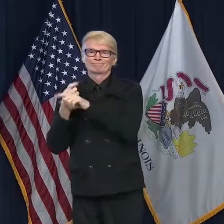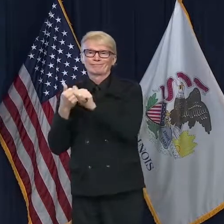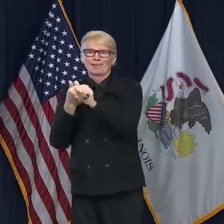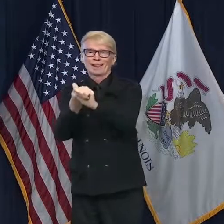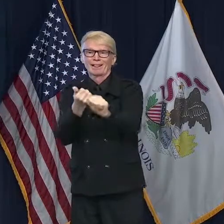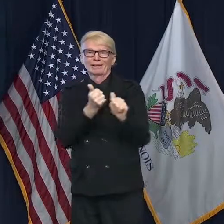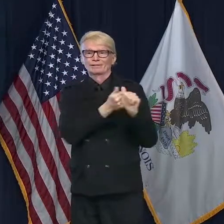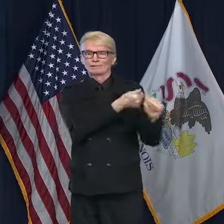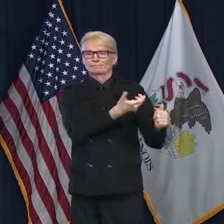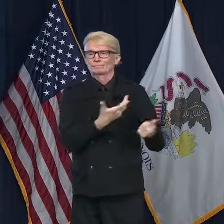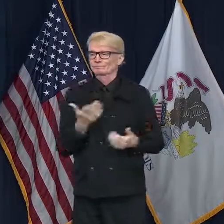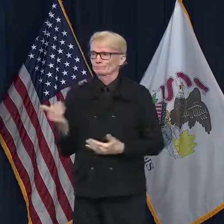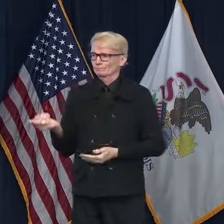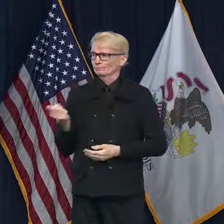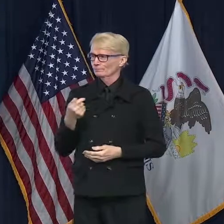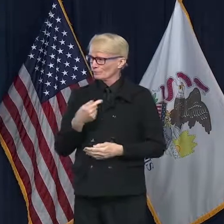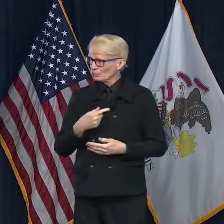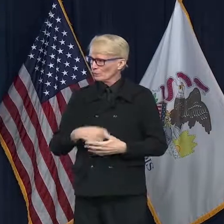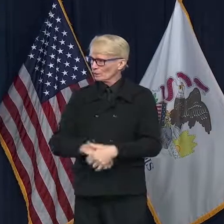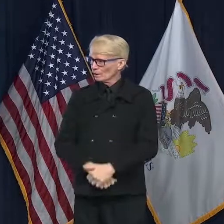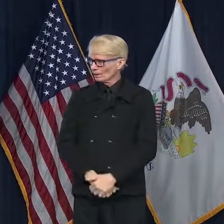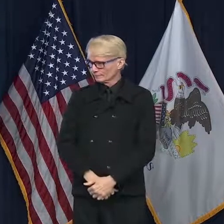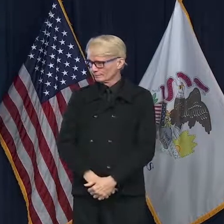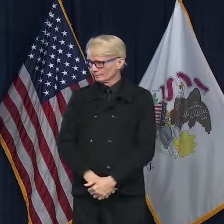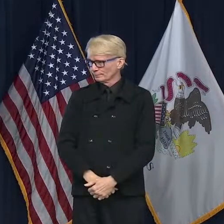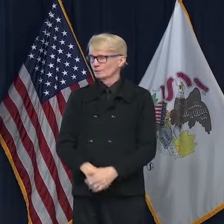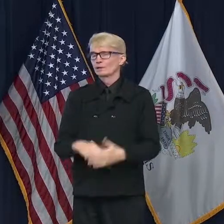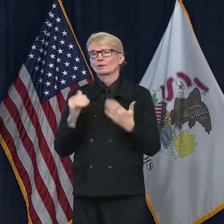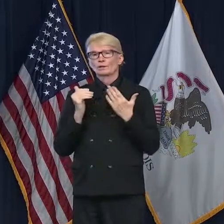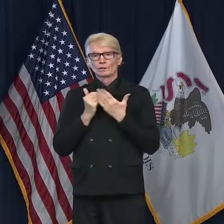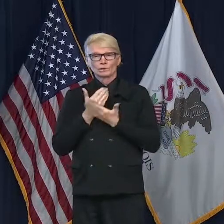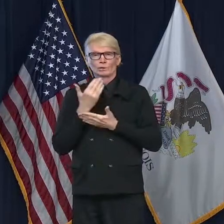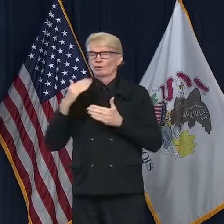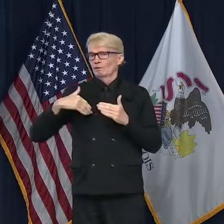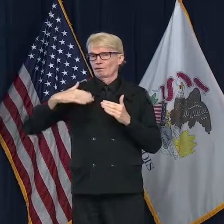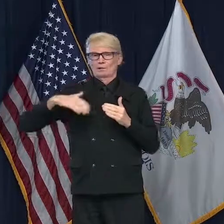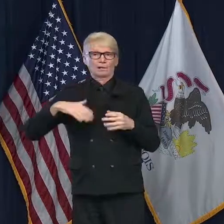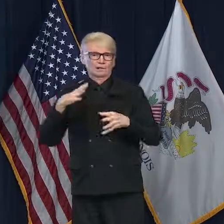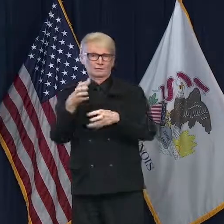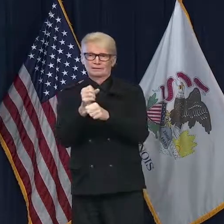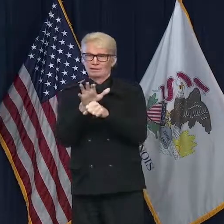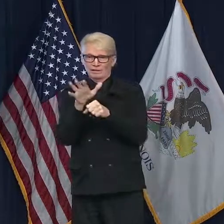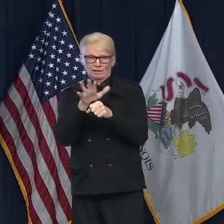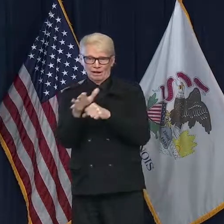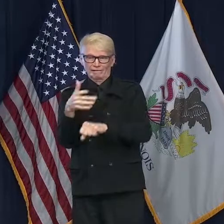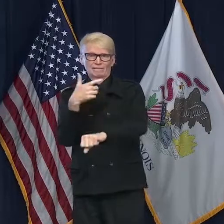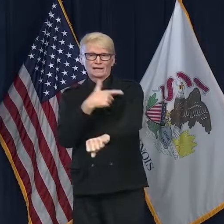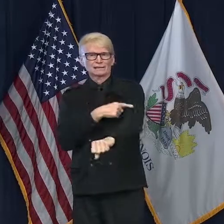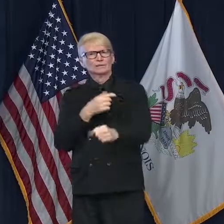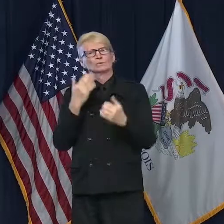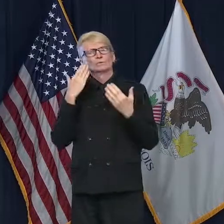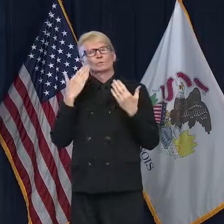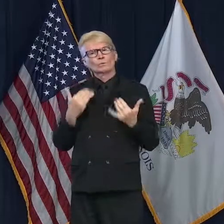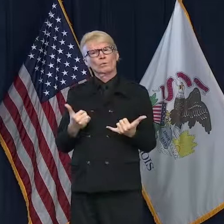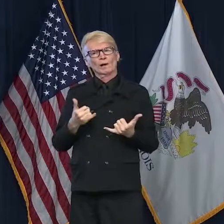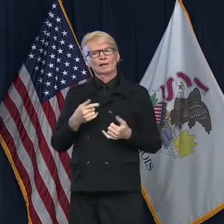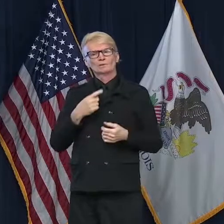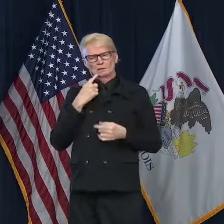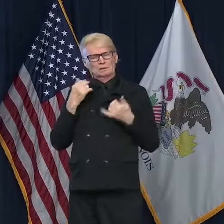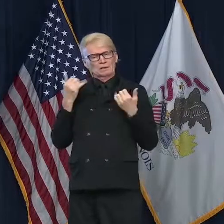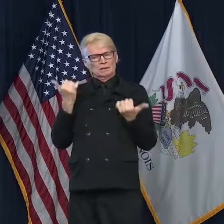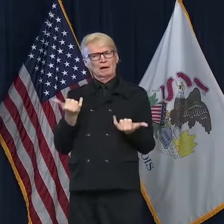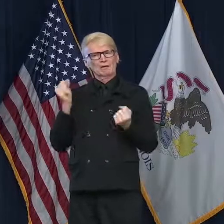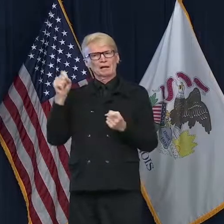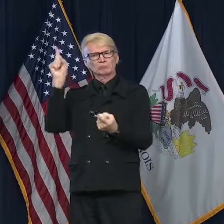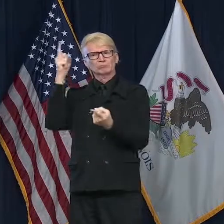of the virus in Illinois and the U.S. and vaccine distribution not yet at levels you'd prefer, why is now the right time to reduce mitigations throughout Illinois?